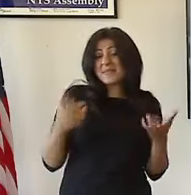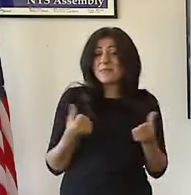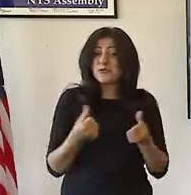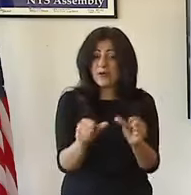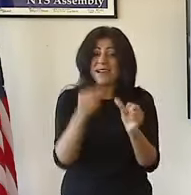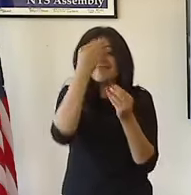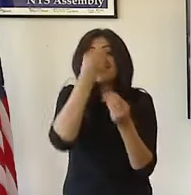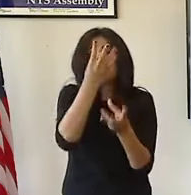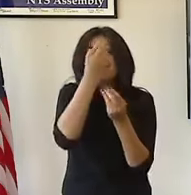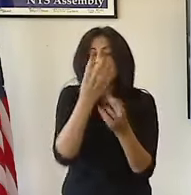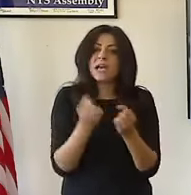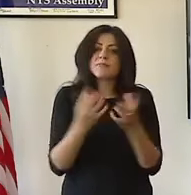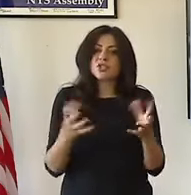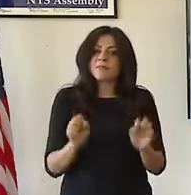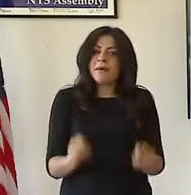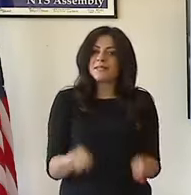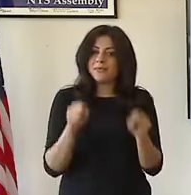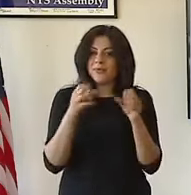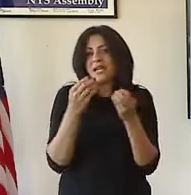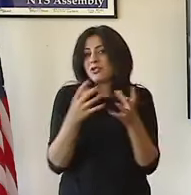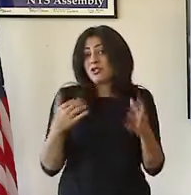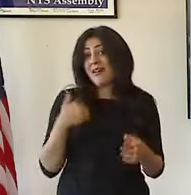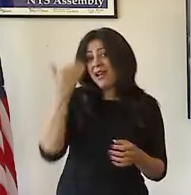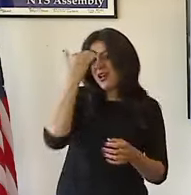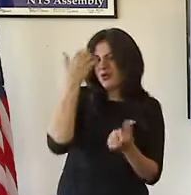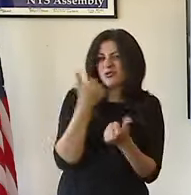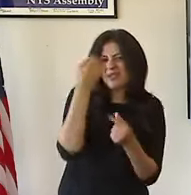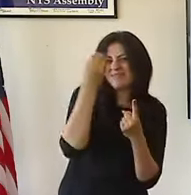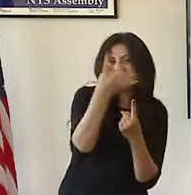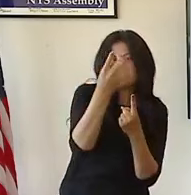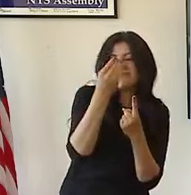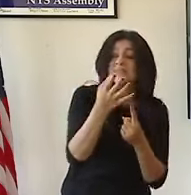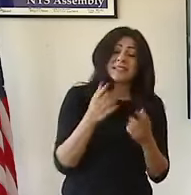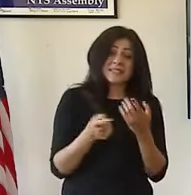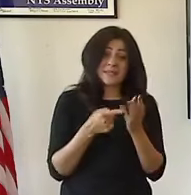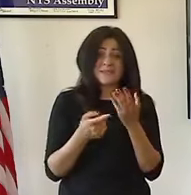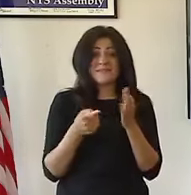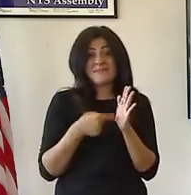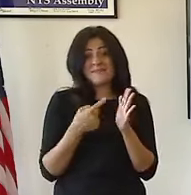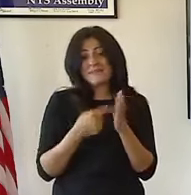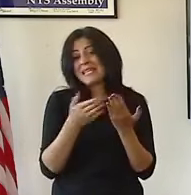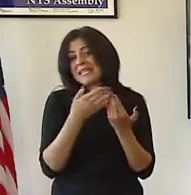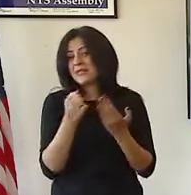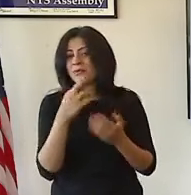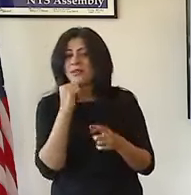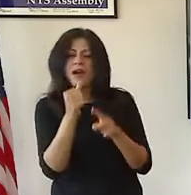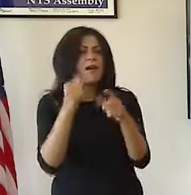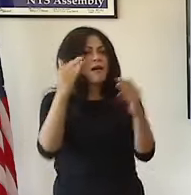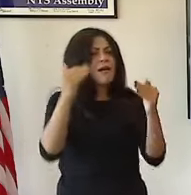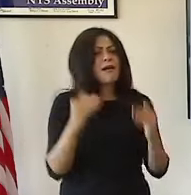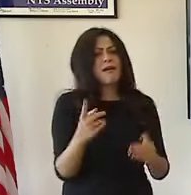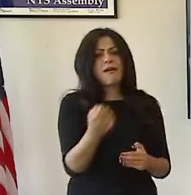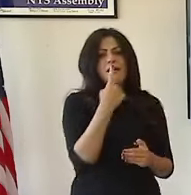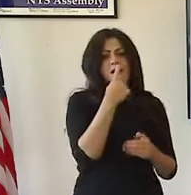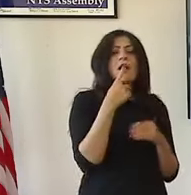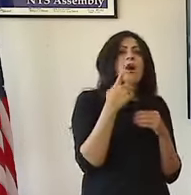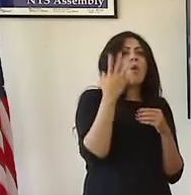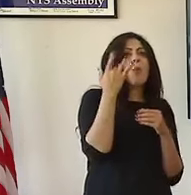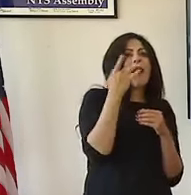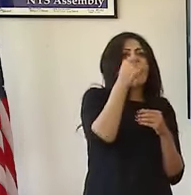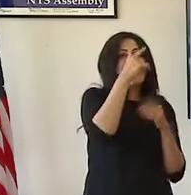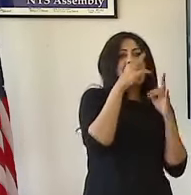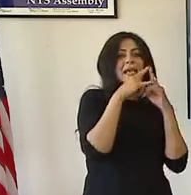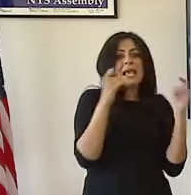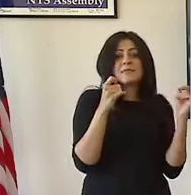get you what we know as we know it. Sometimes it's easy, sometimes it isn't. Why can camps open but not special needs schools?